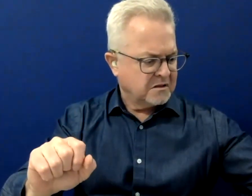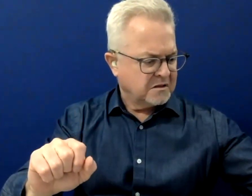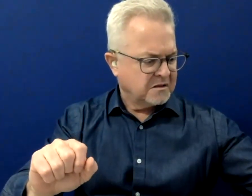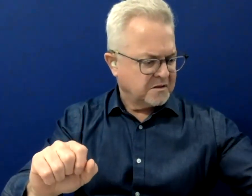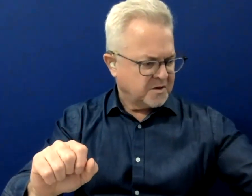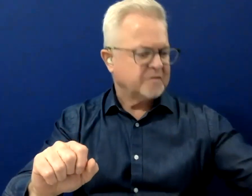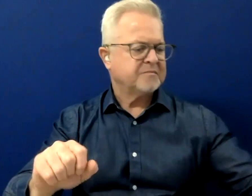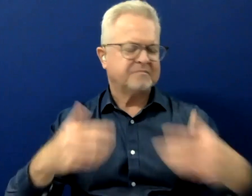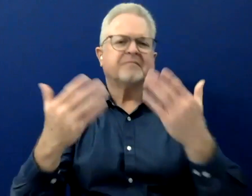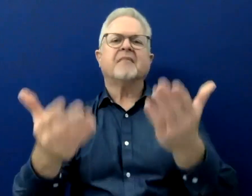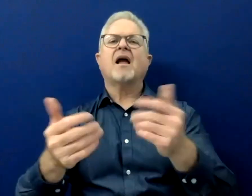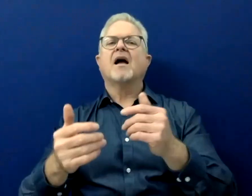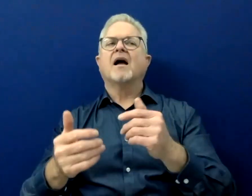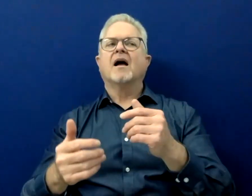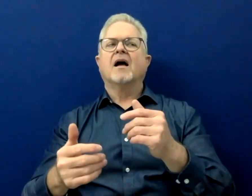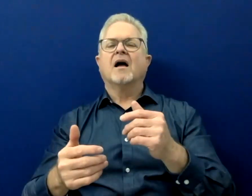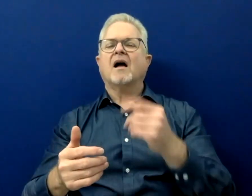Now, anything else related to travel,